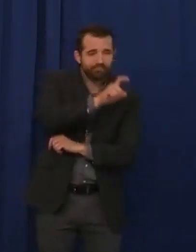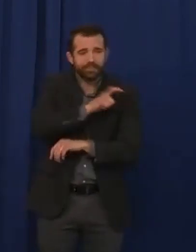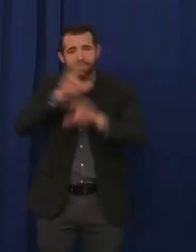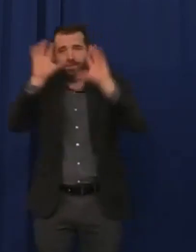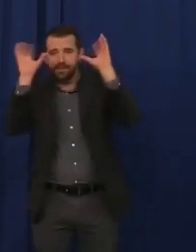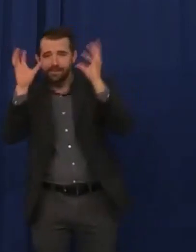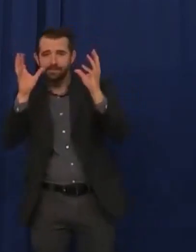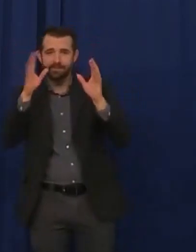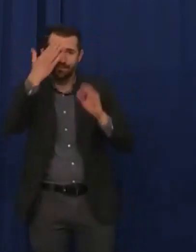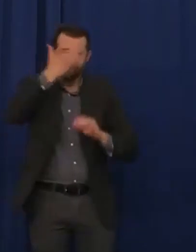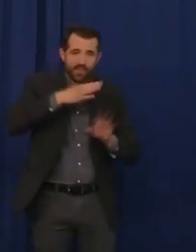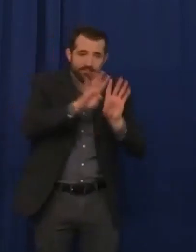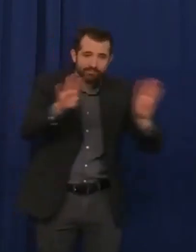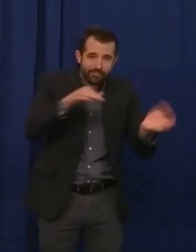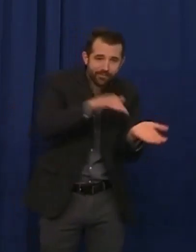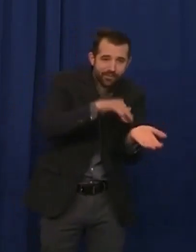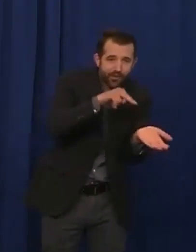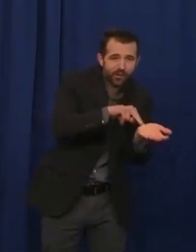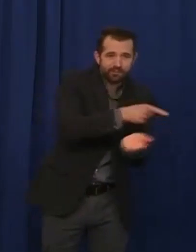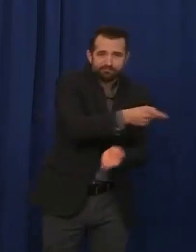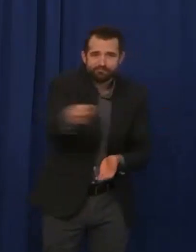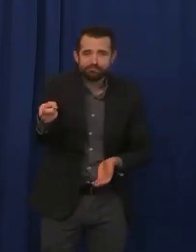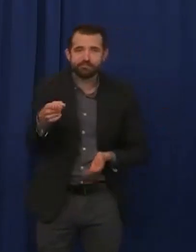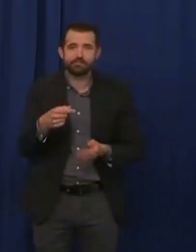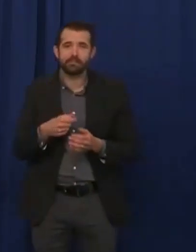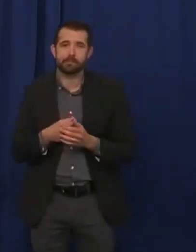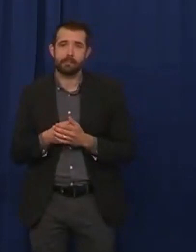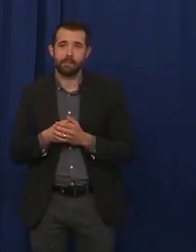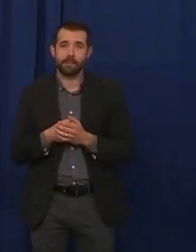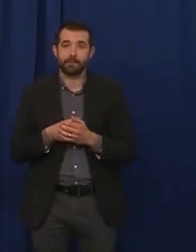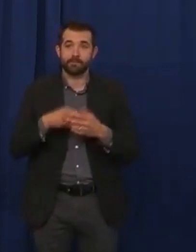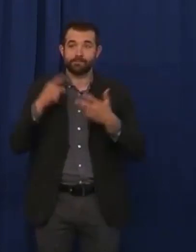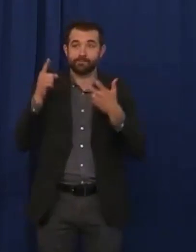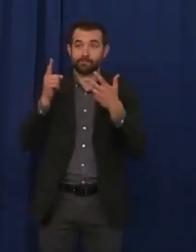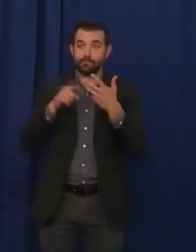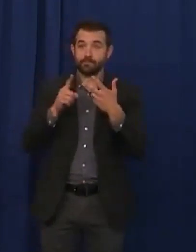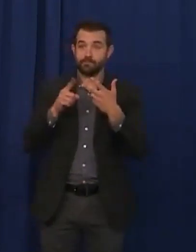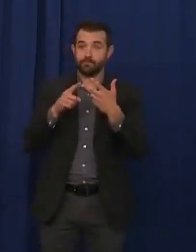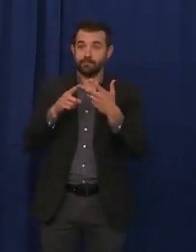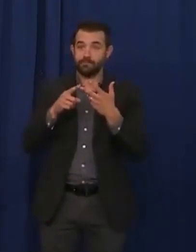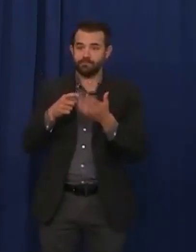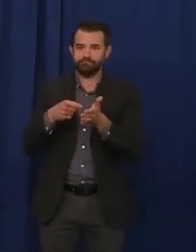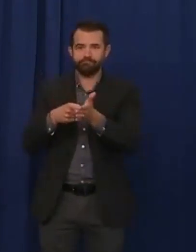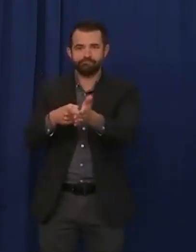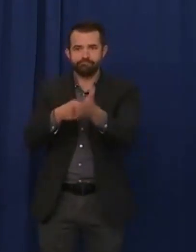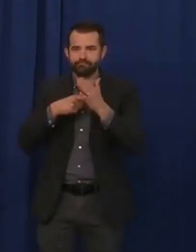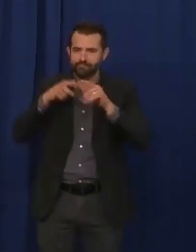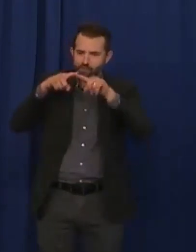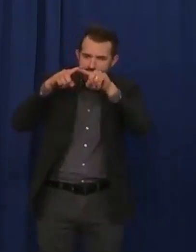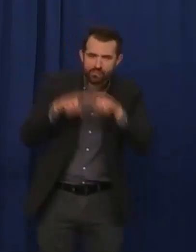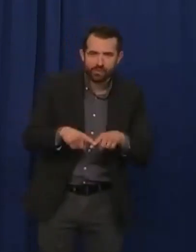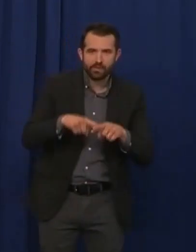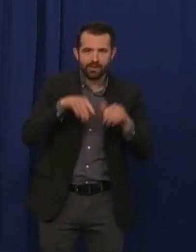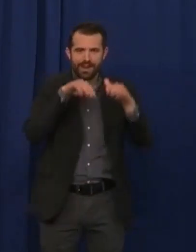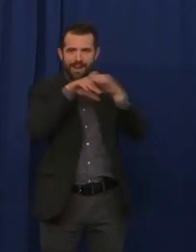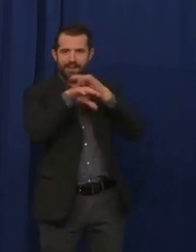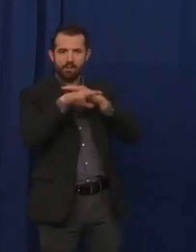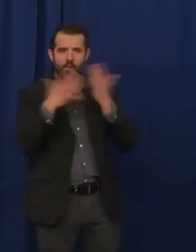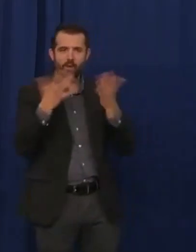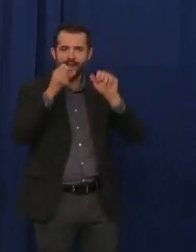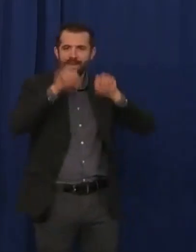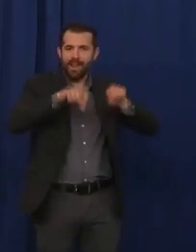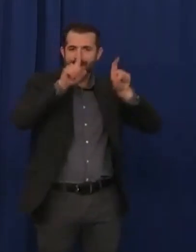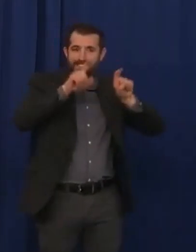responders. 3, building reliable and accessible testing. Testing capacity